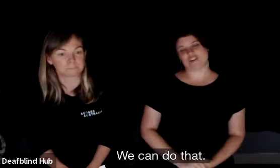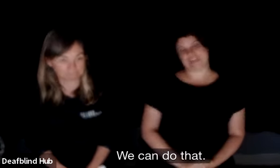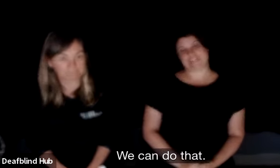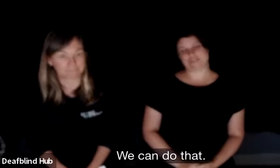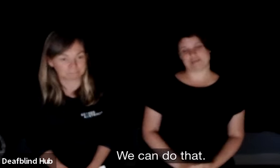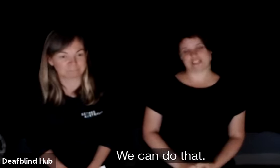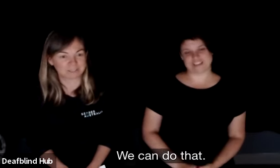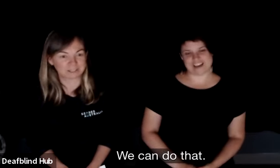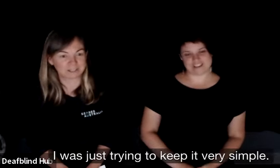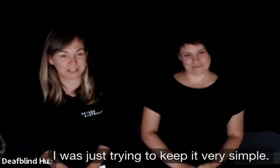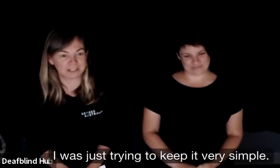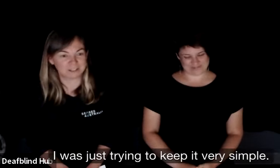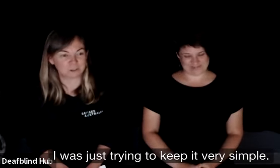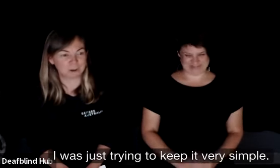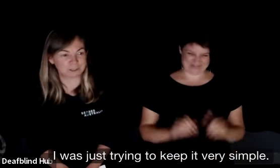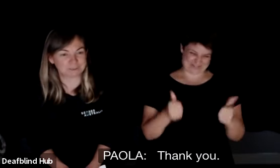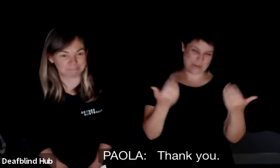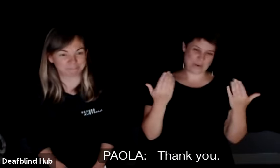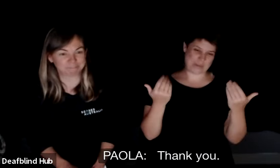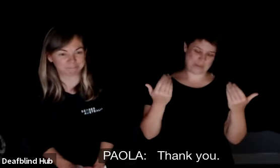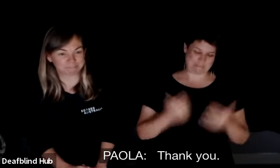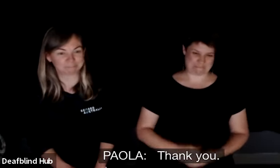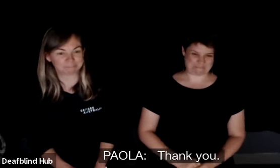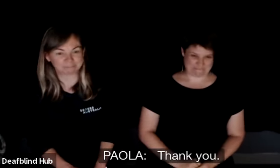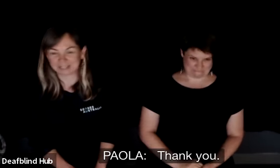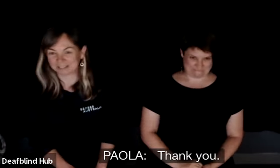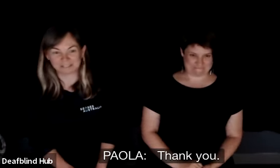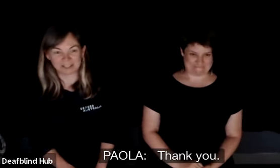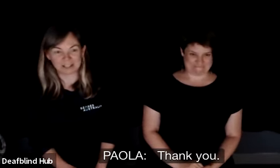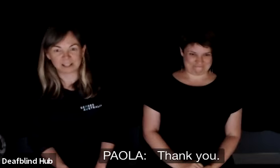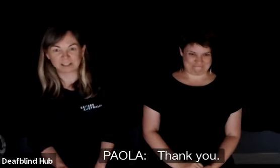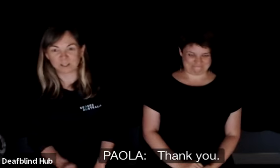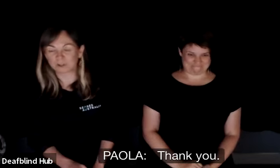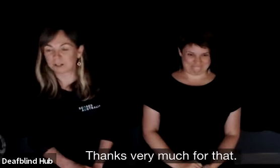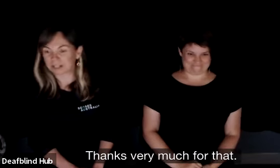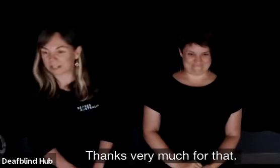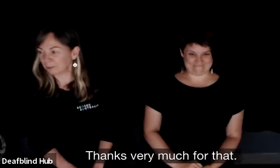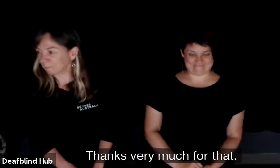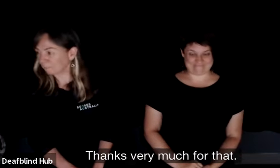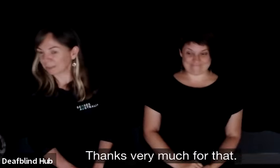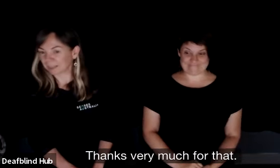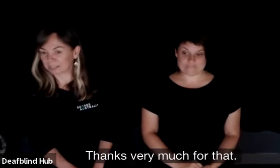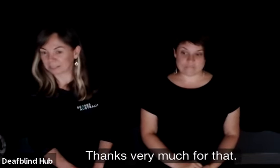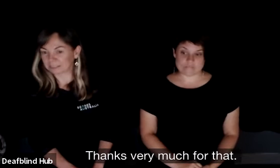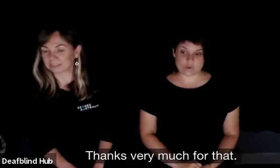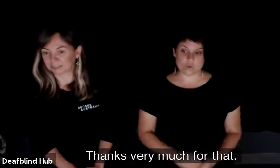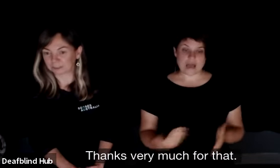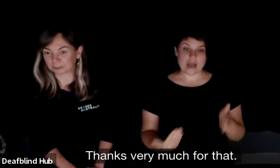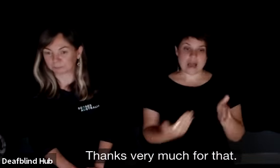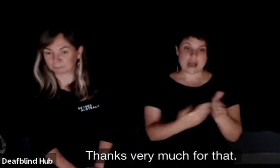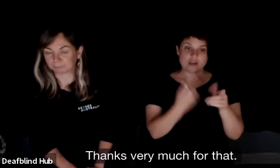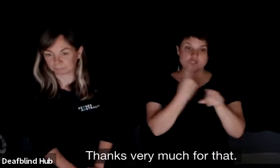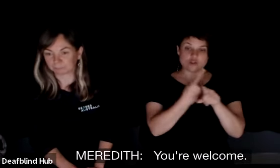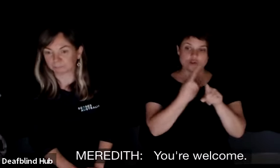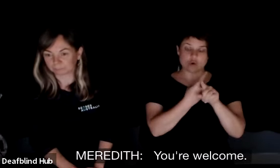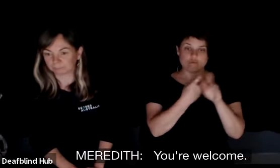Thank you. Thanks very much for that. Okay, you're welcome. Thanks. Yeah. There was a comment from